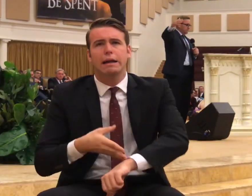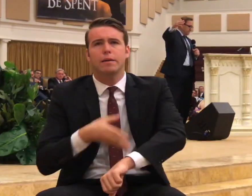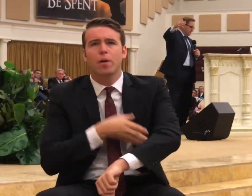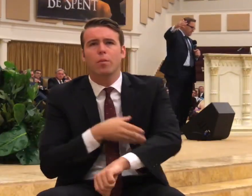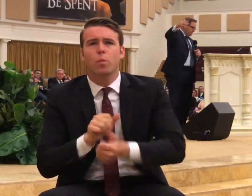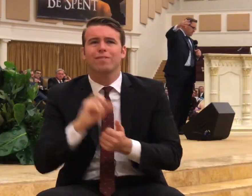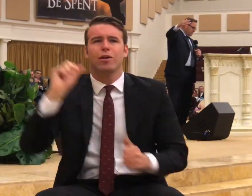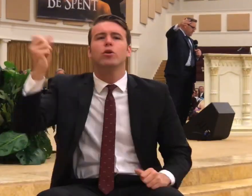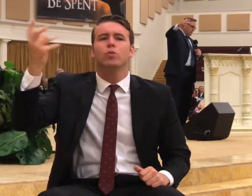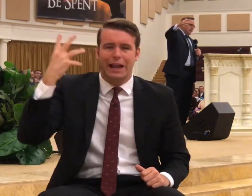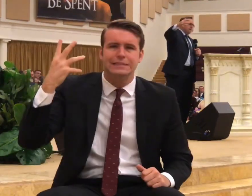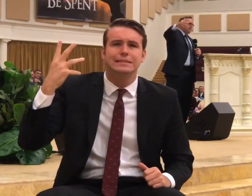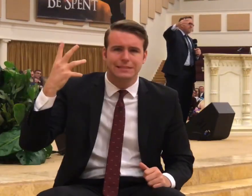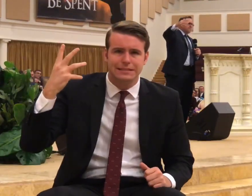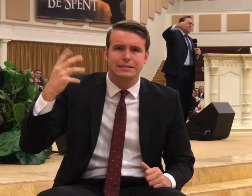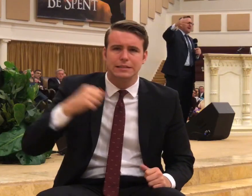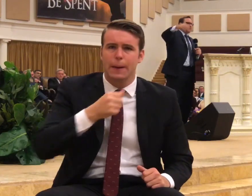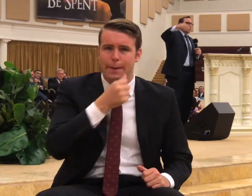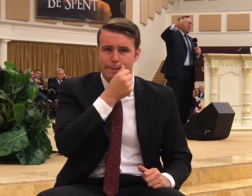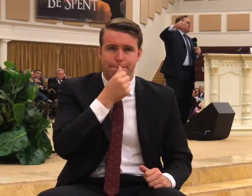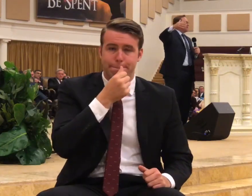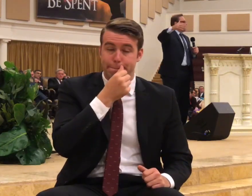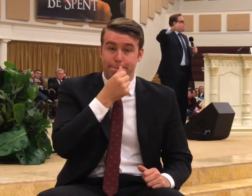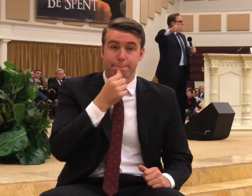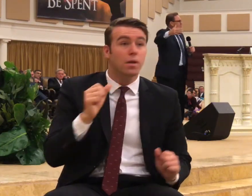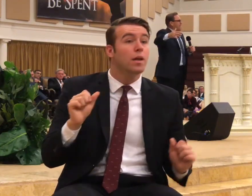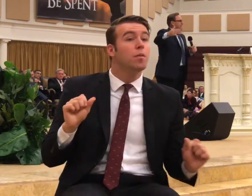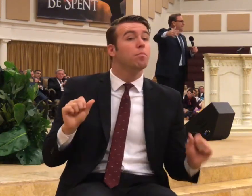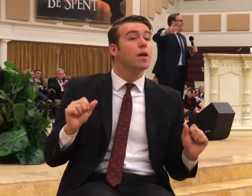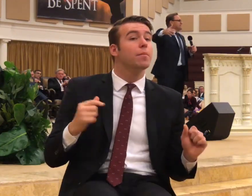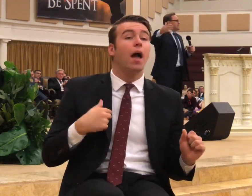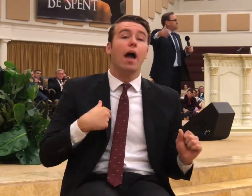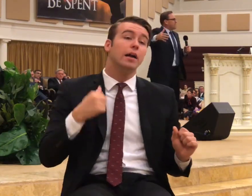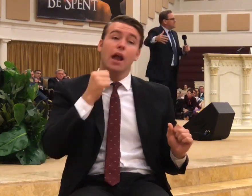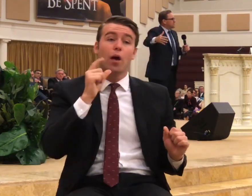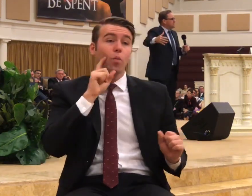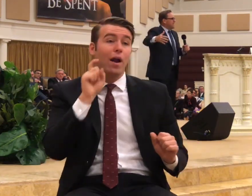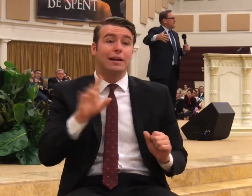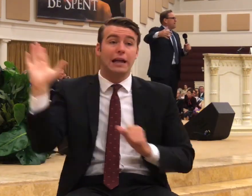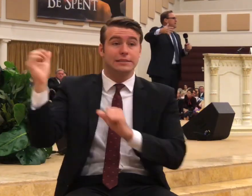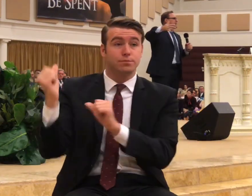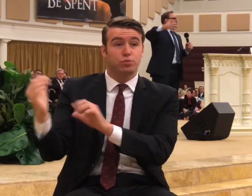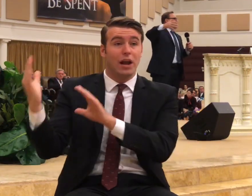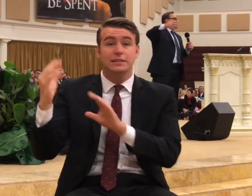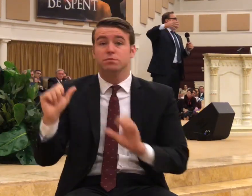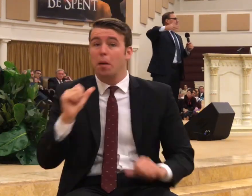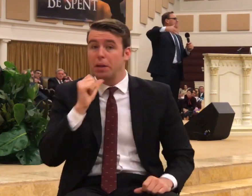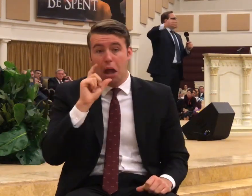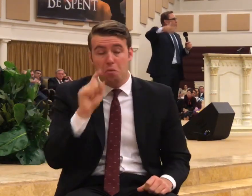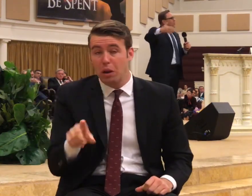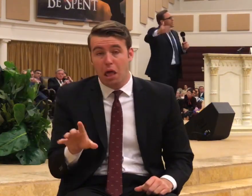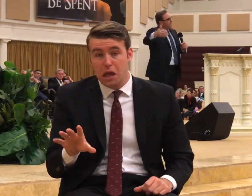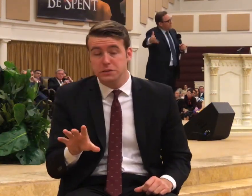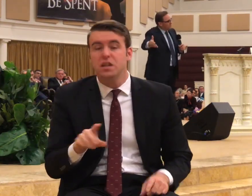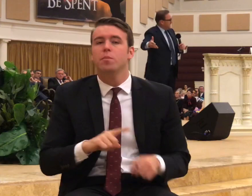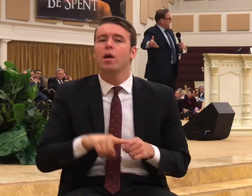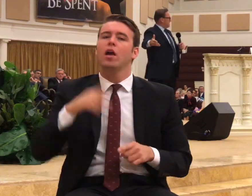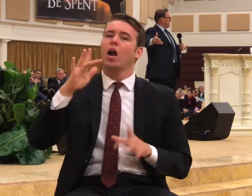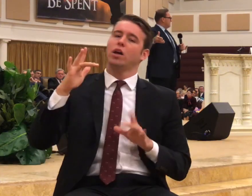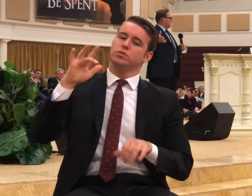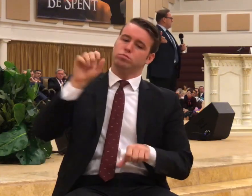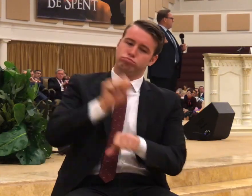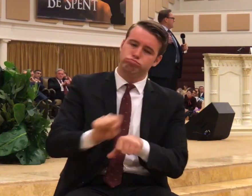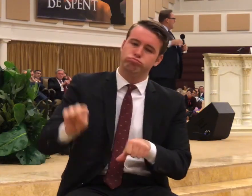grace. And maybe I didn't always recognize that his presence was there, but he was working on